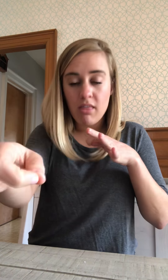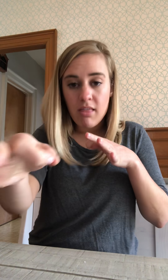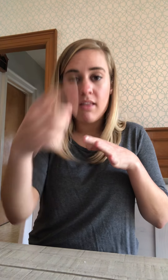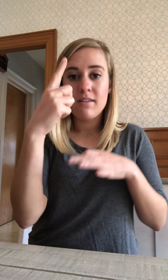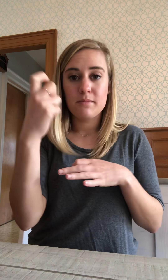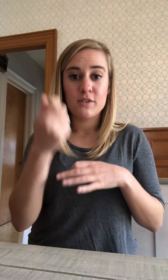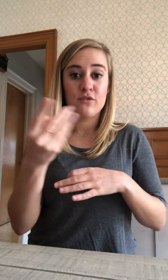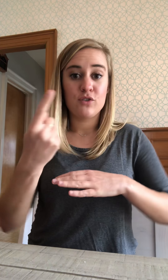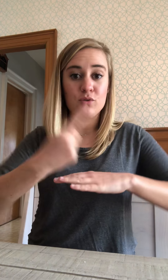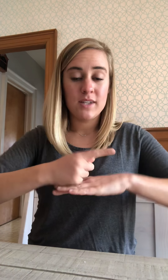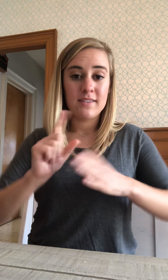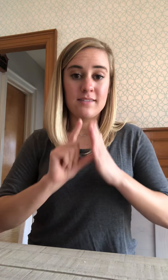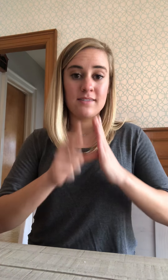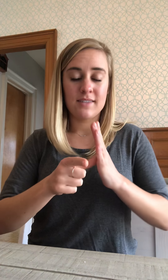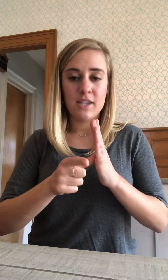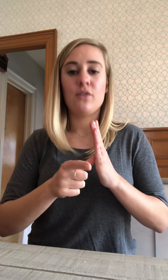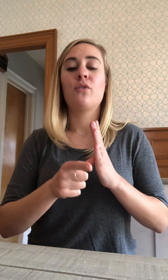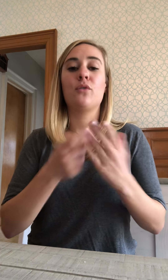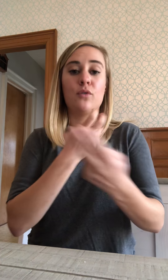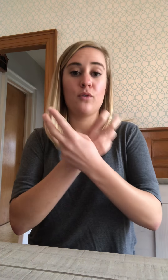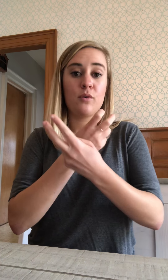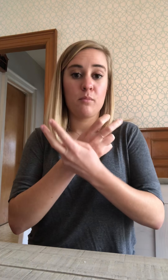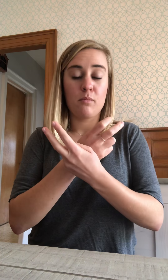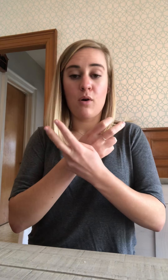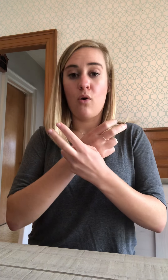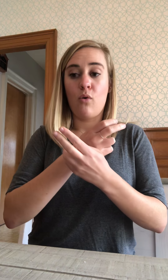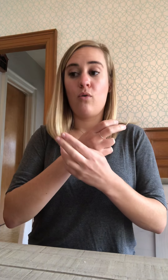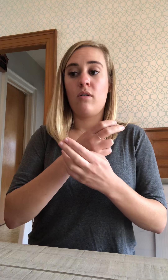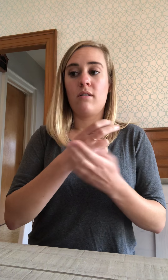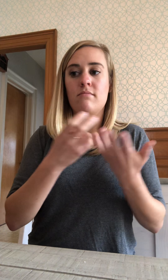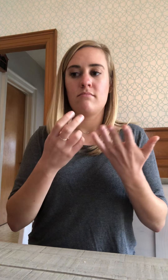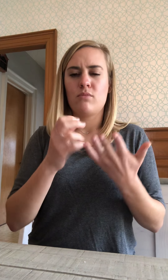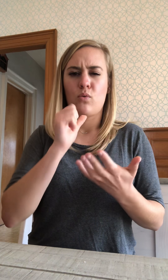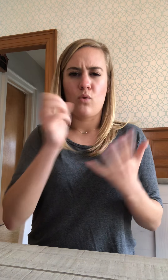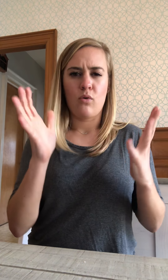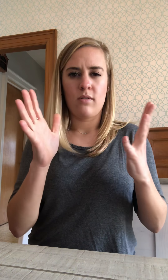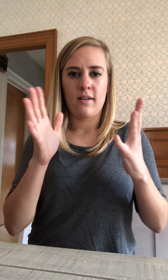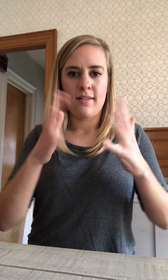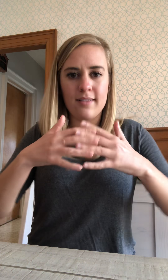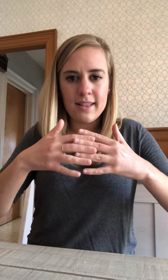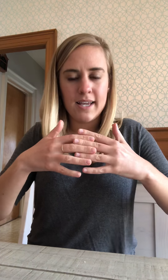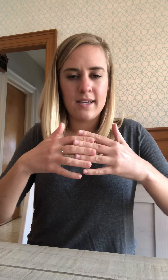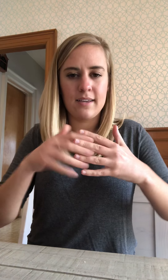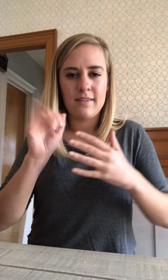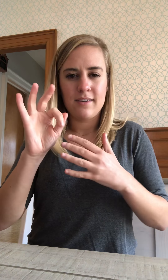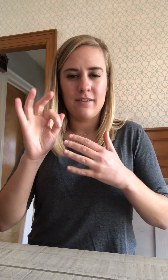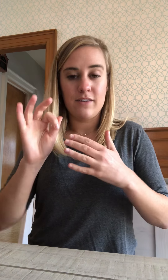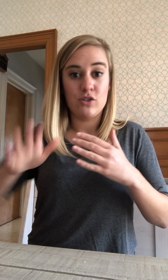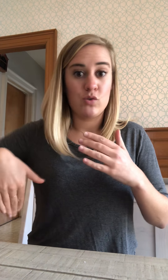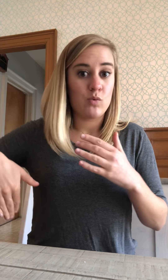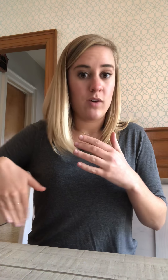start to remodel and they won't click back into place like they will oftentimes if you do it sooner.